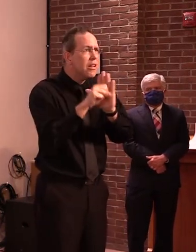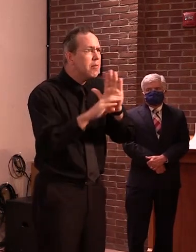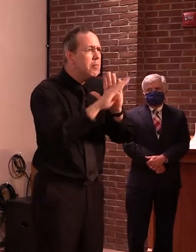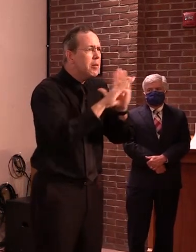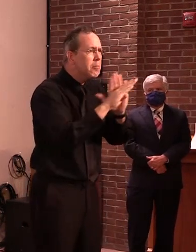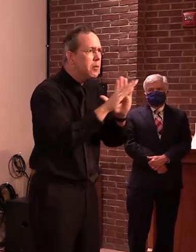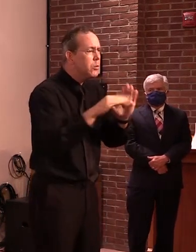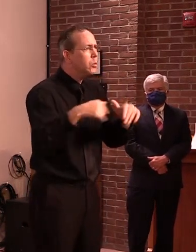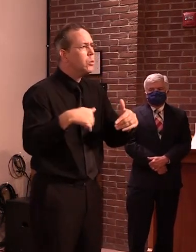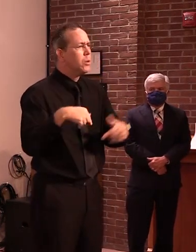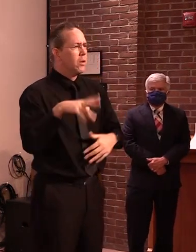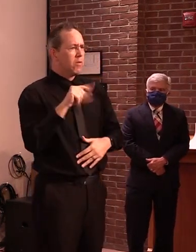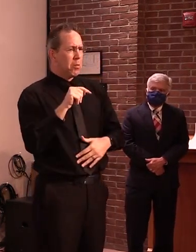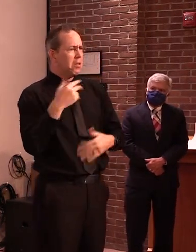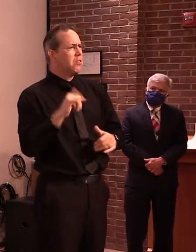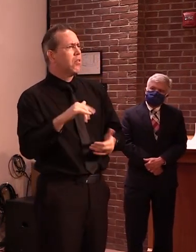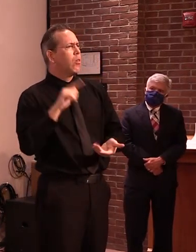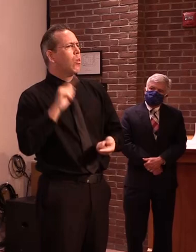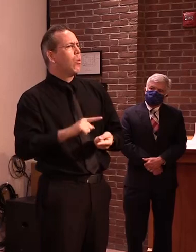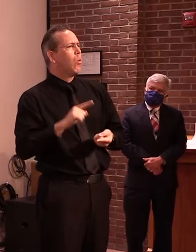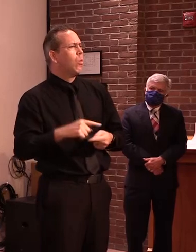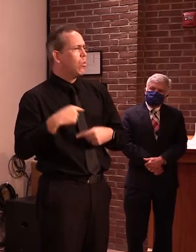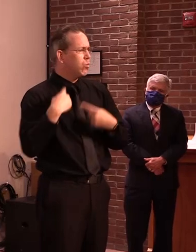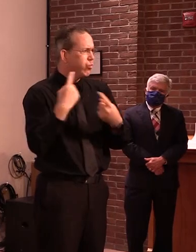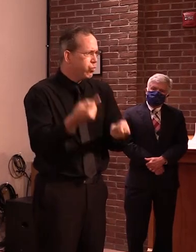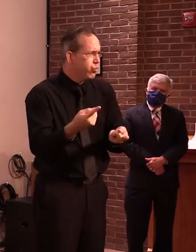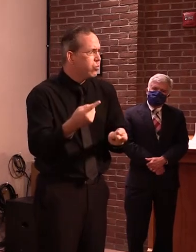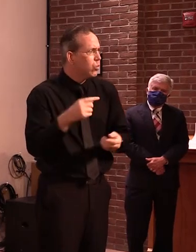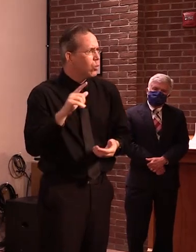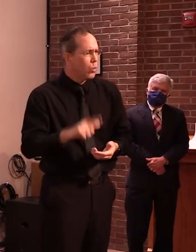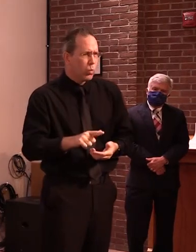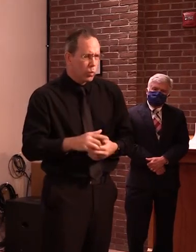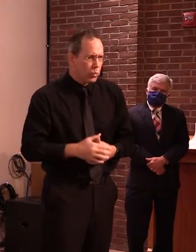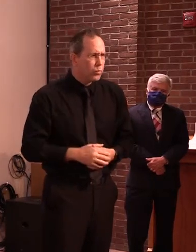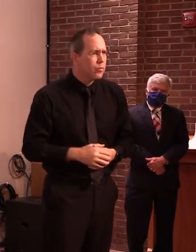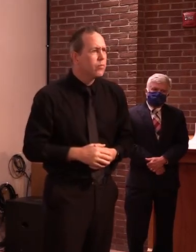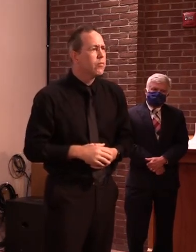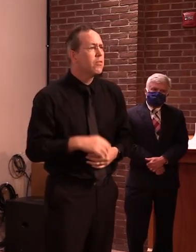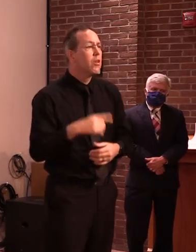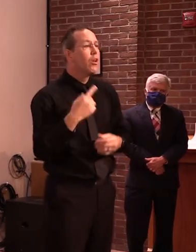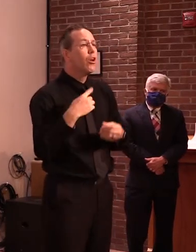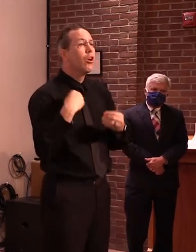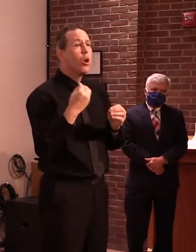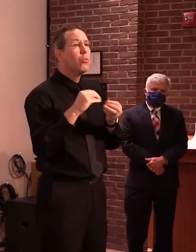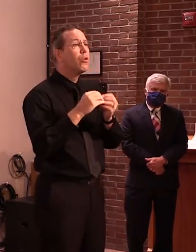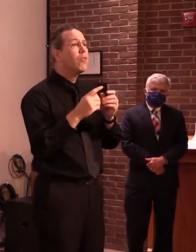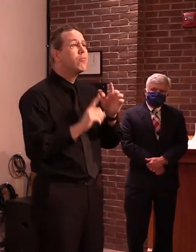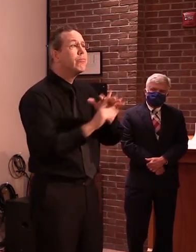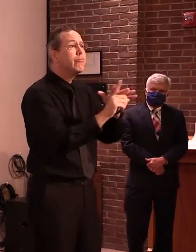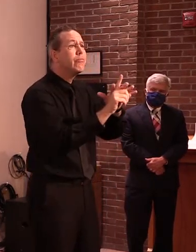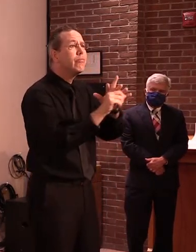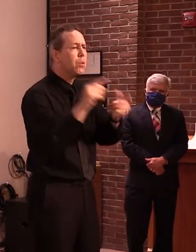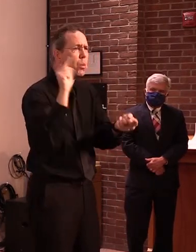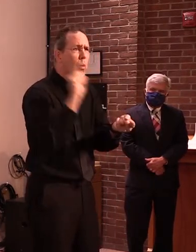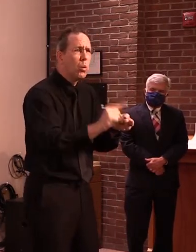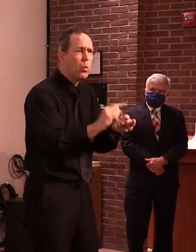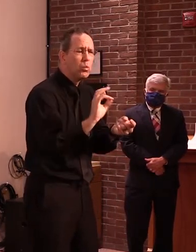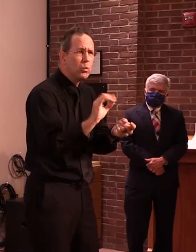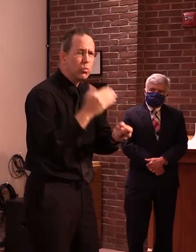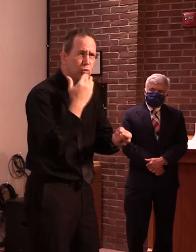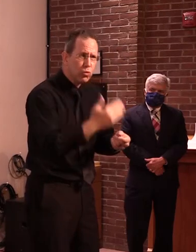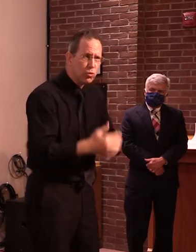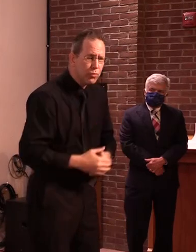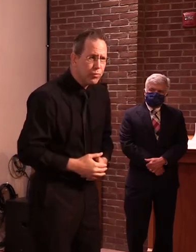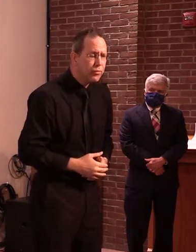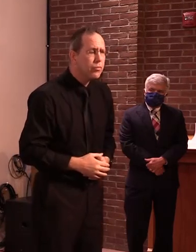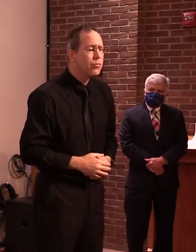country, as well as the lowest number of cases. As you may have noticed, it's been a while since